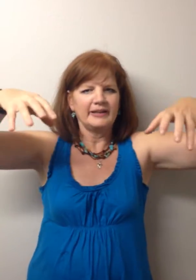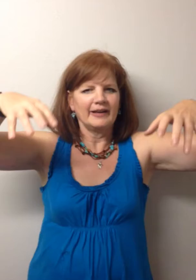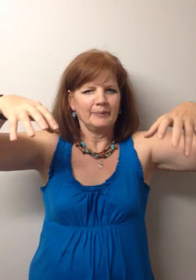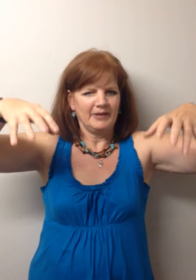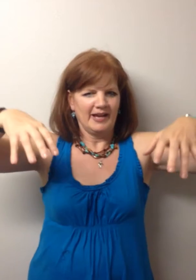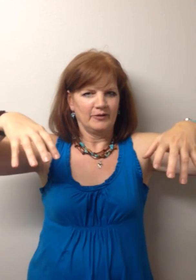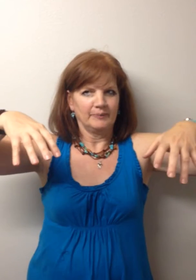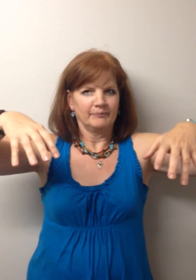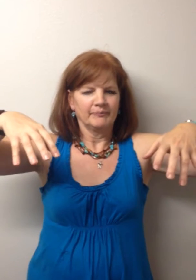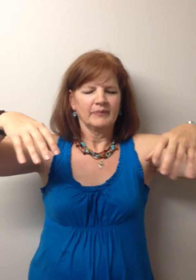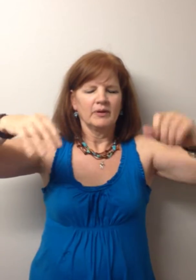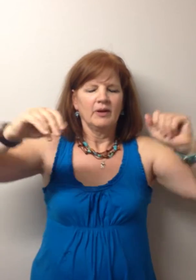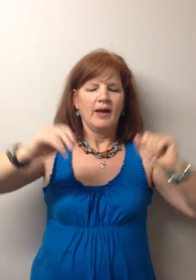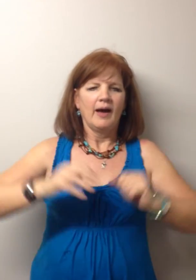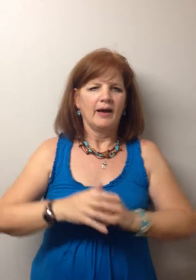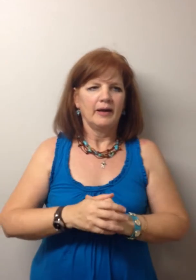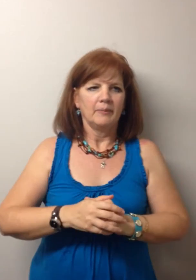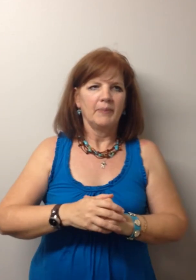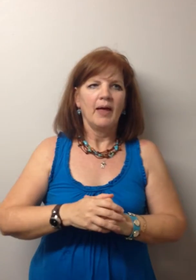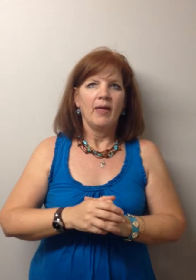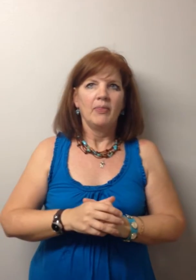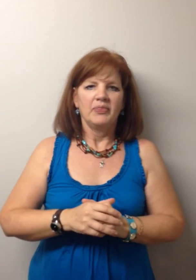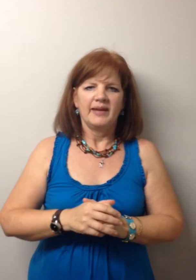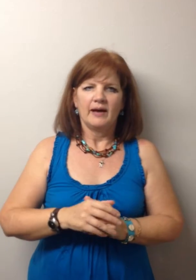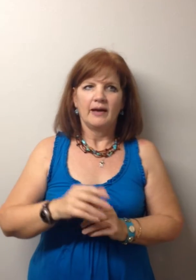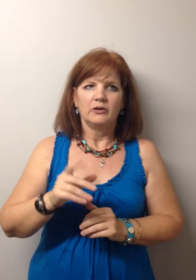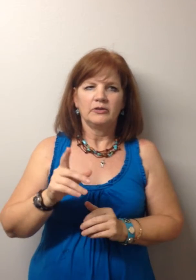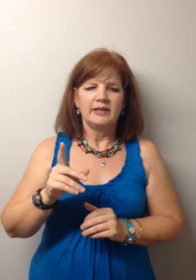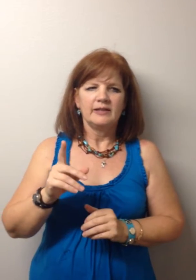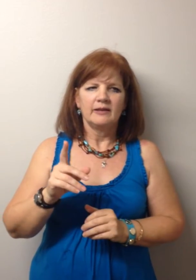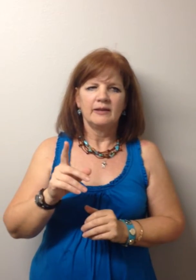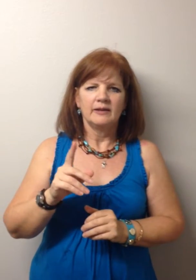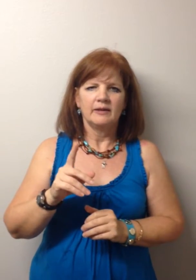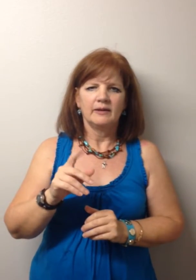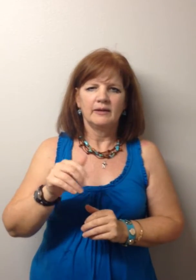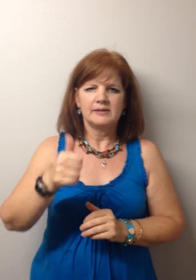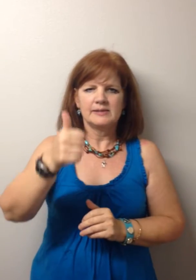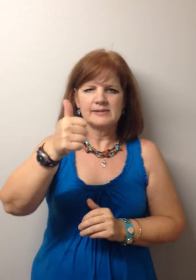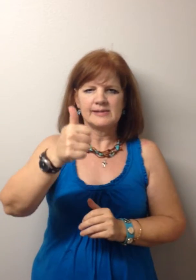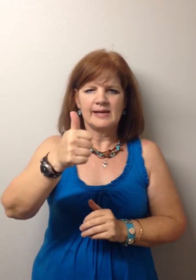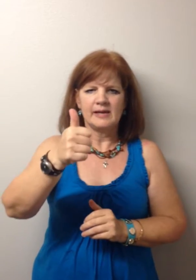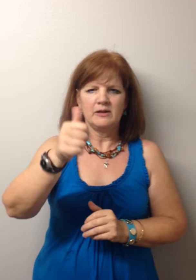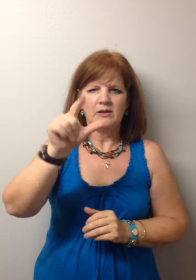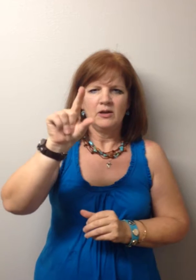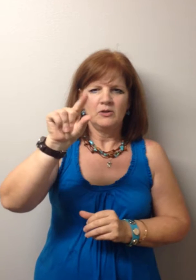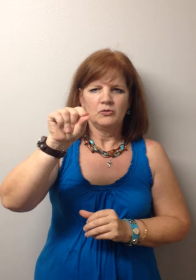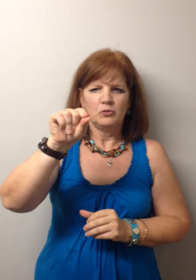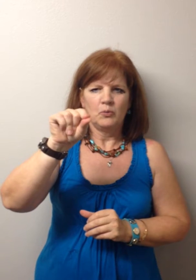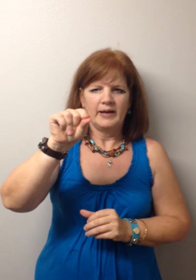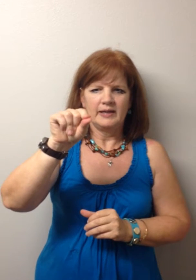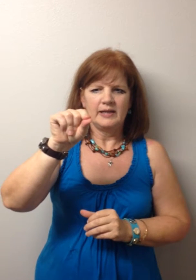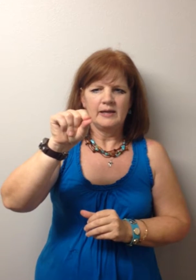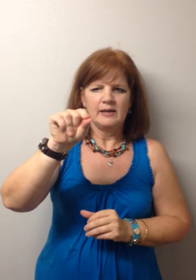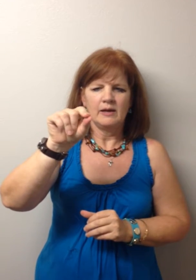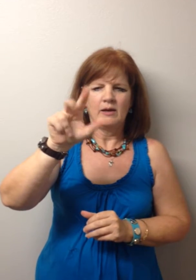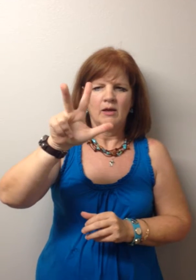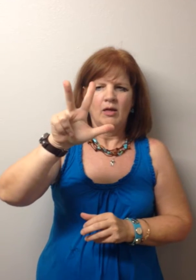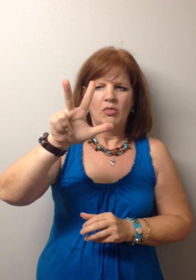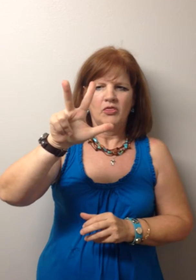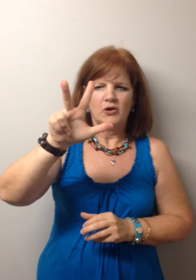come down. You'll need 10, 20,